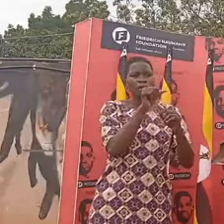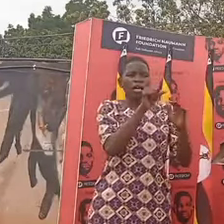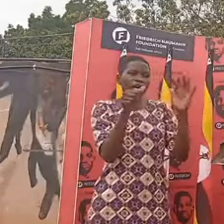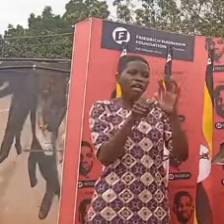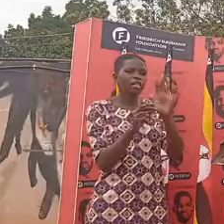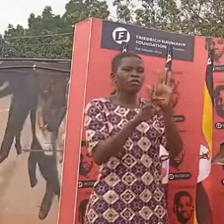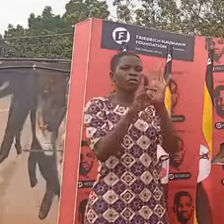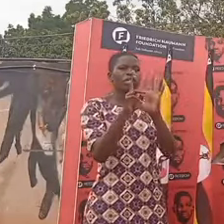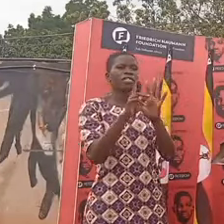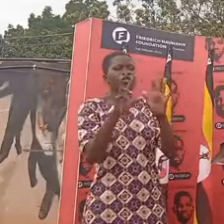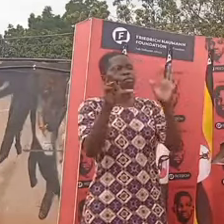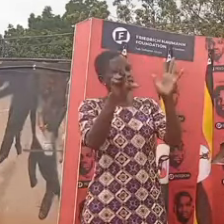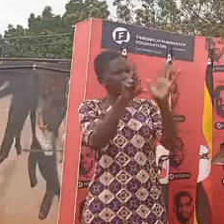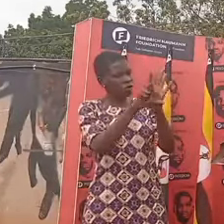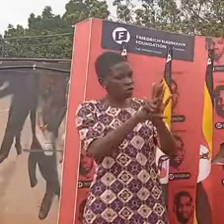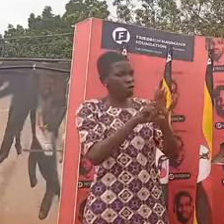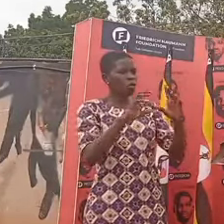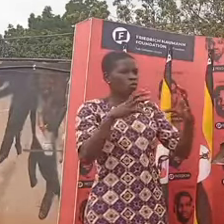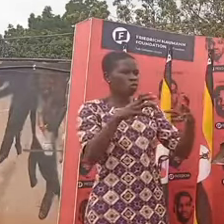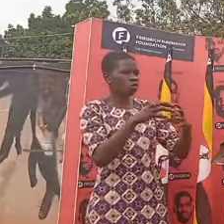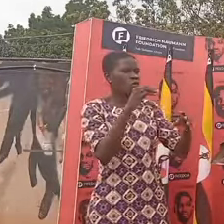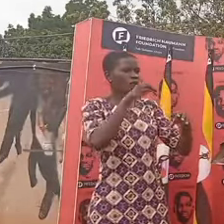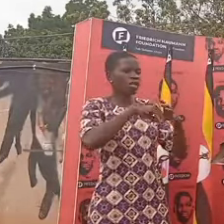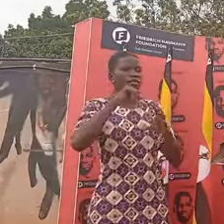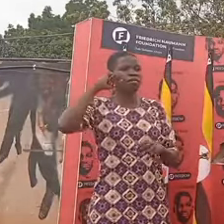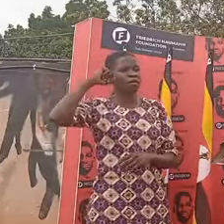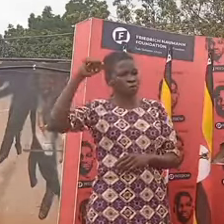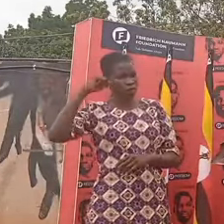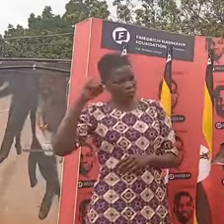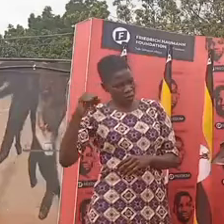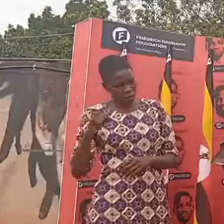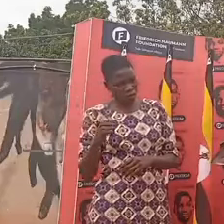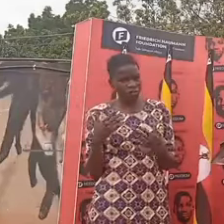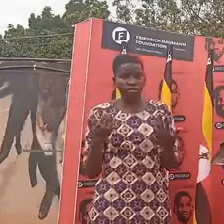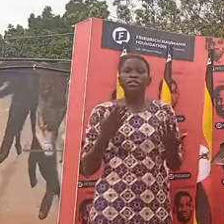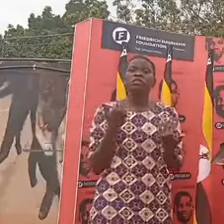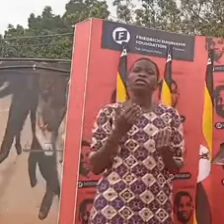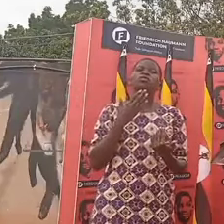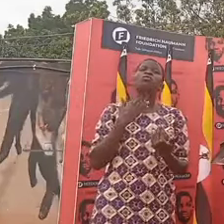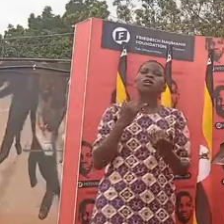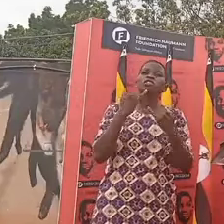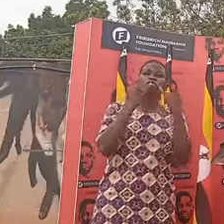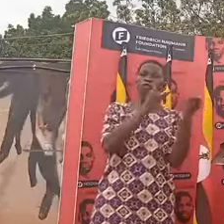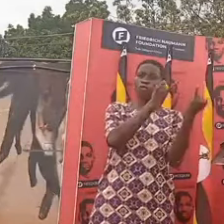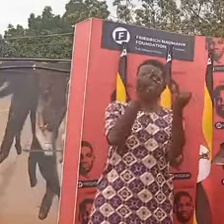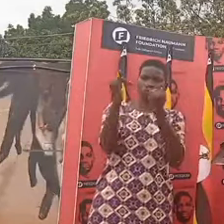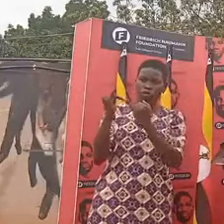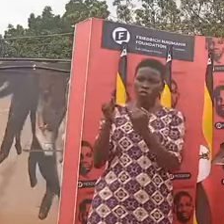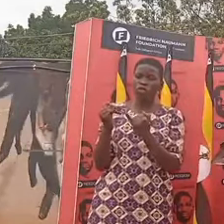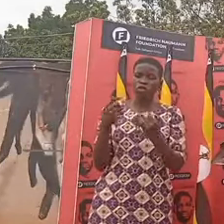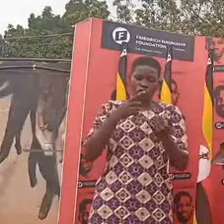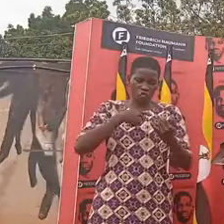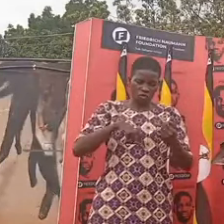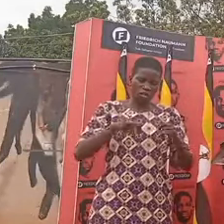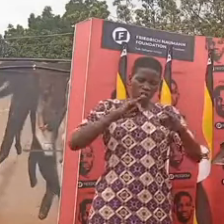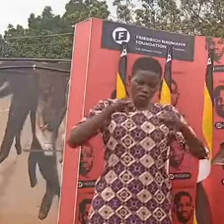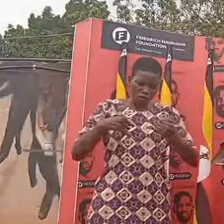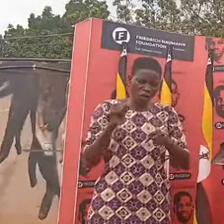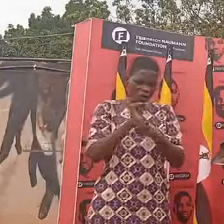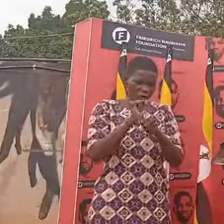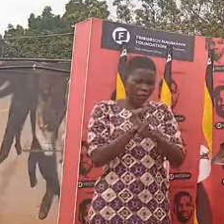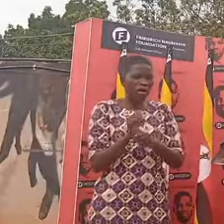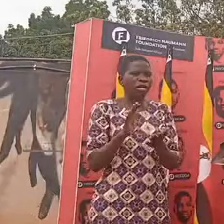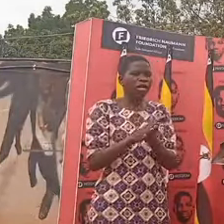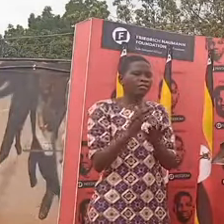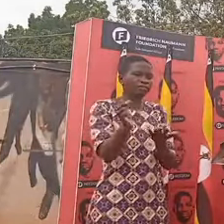power. Erakuwa, it's Kuwa Namateka, which is the Yagalok Tegas, and Kwanga, Titukora Utawera, Ukura, Abachala, but